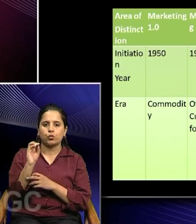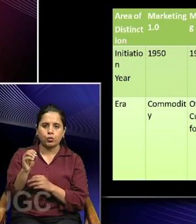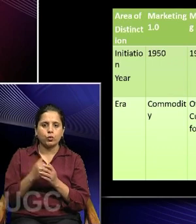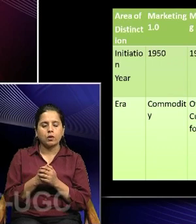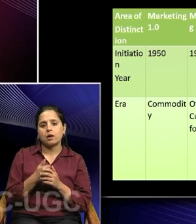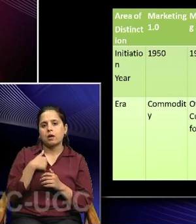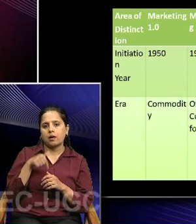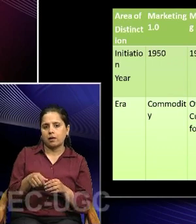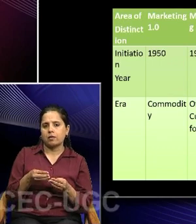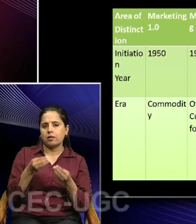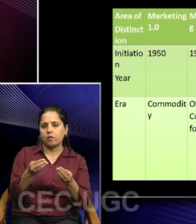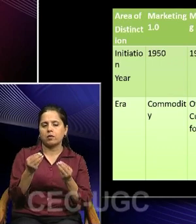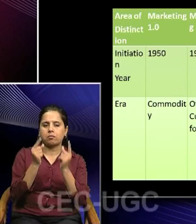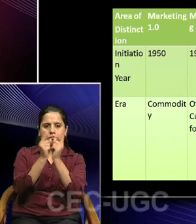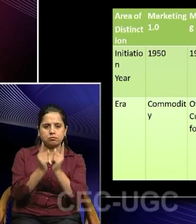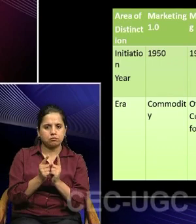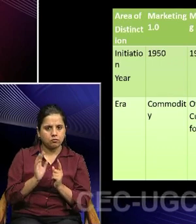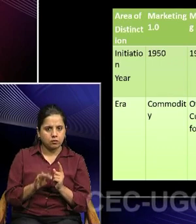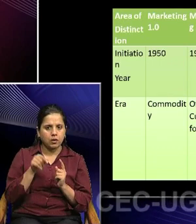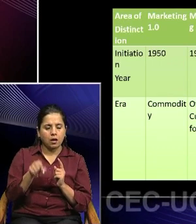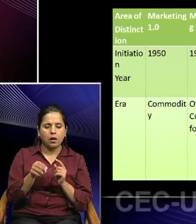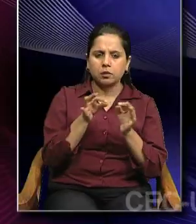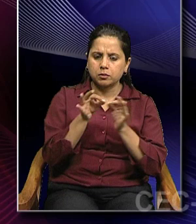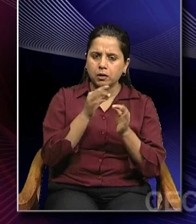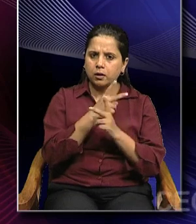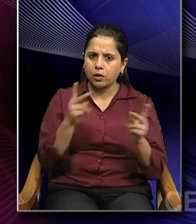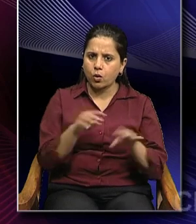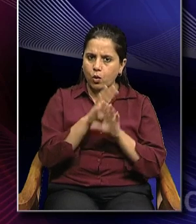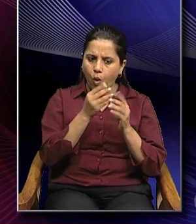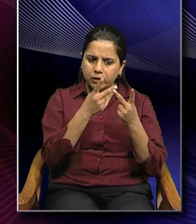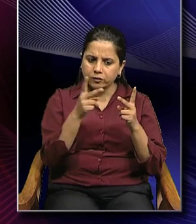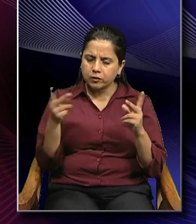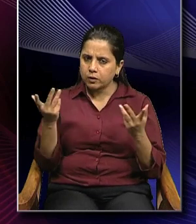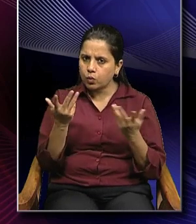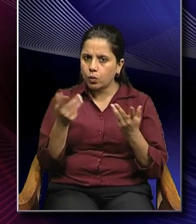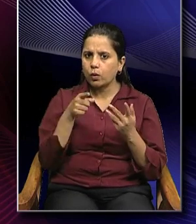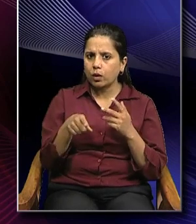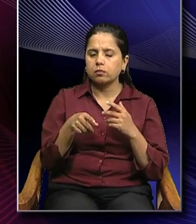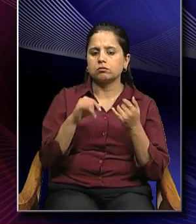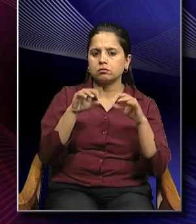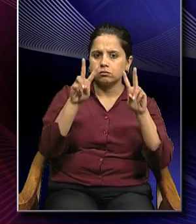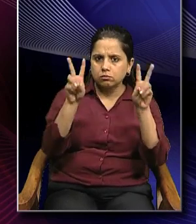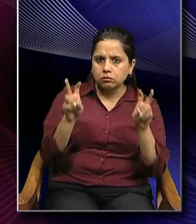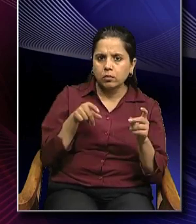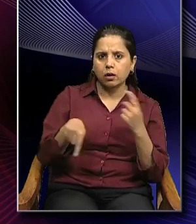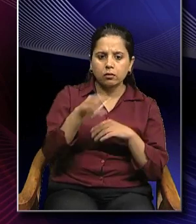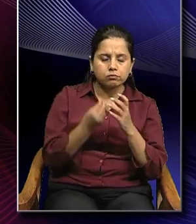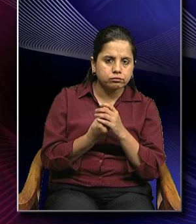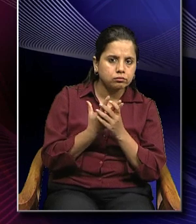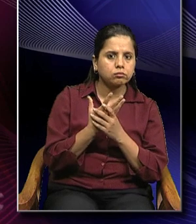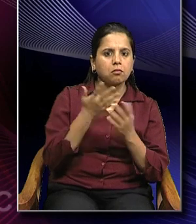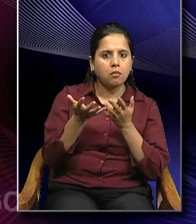I will be giving you a brief differentiation of all these segments, all these evolutions of